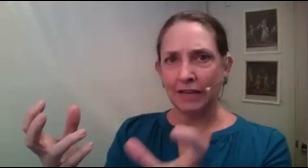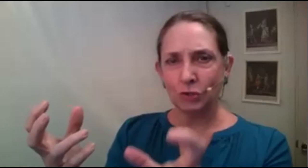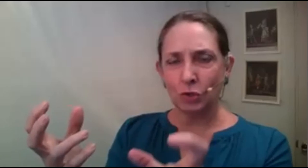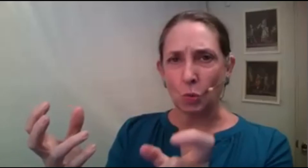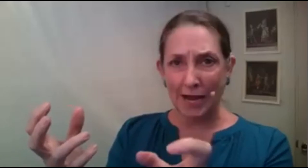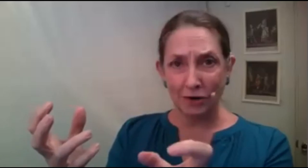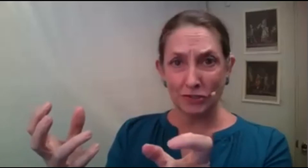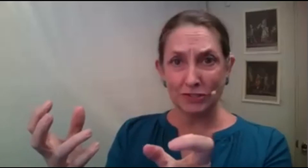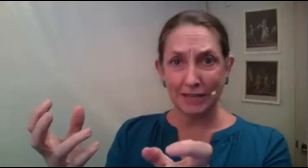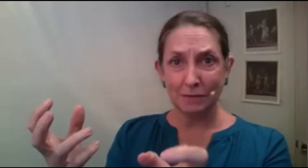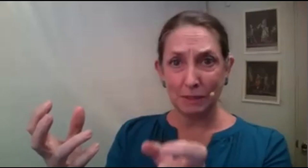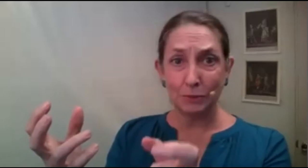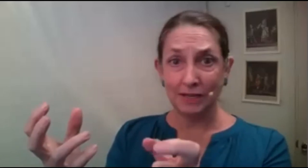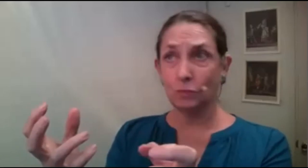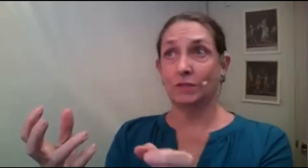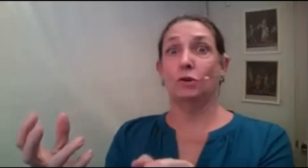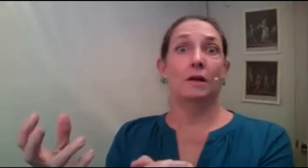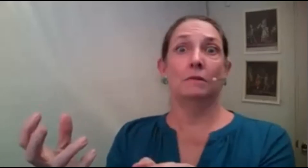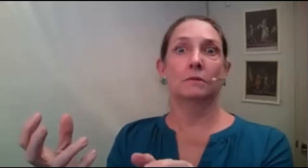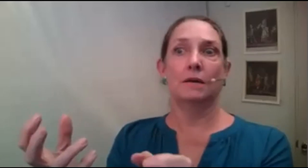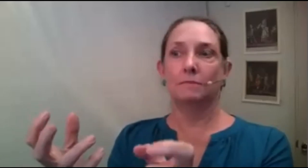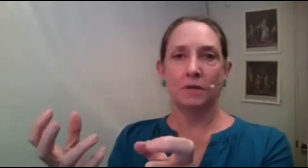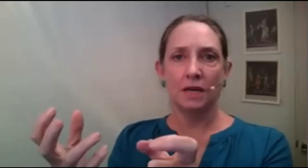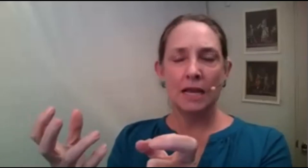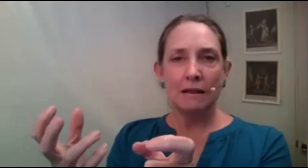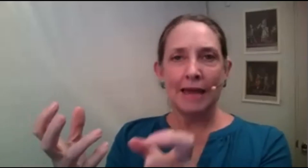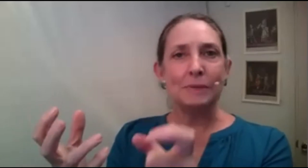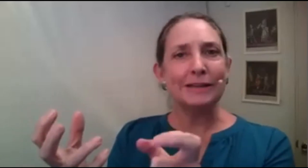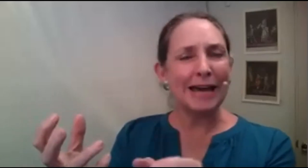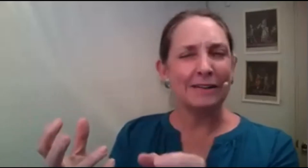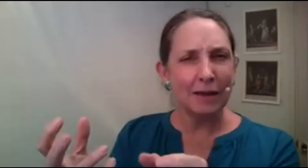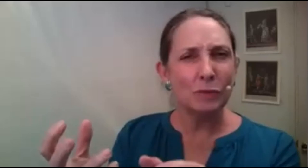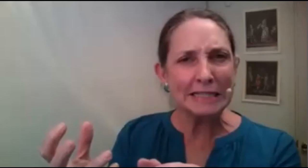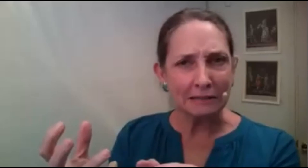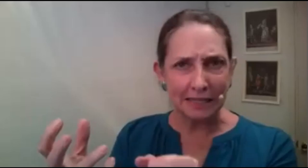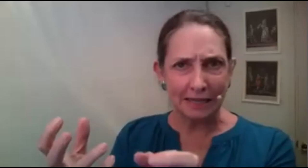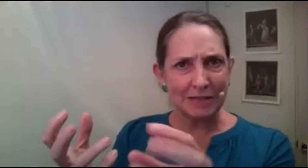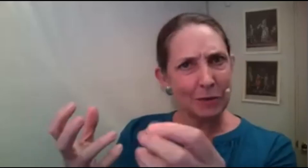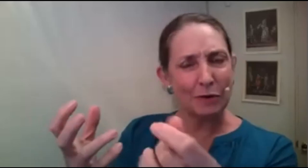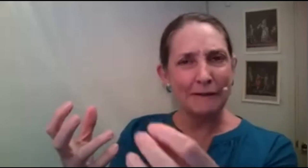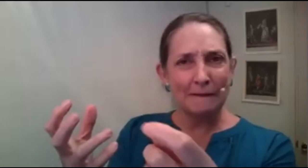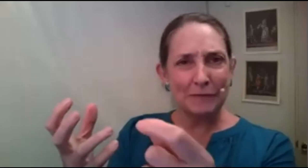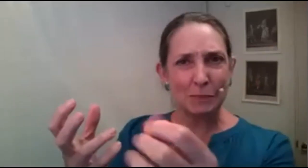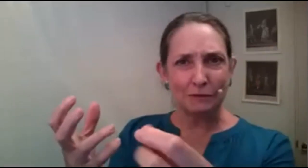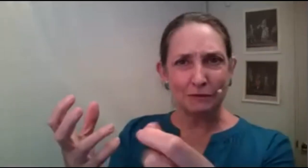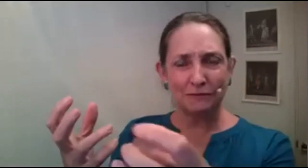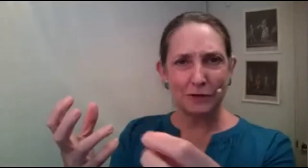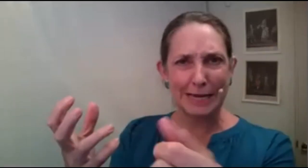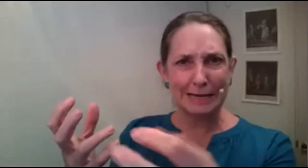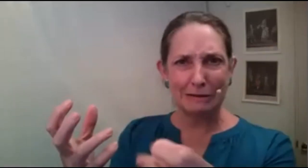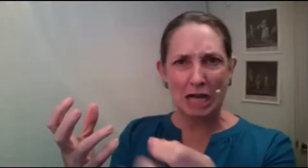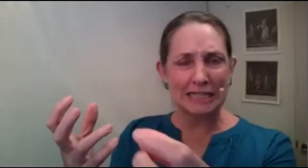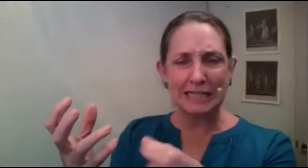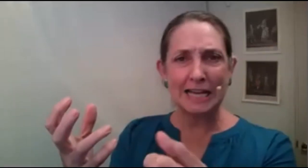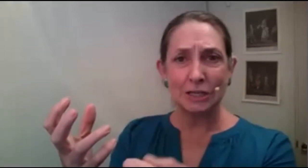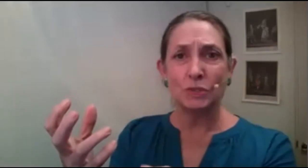The electrical wires that had been put in when the doorbell got put in had been cut, and not recently. I mean, they were frayed